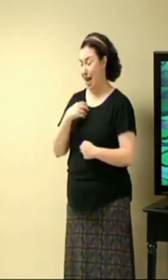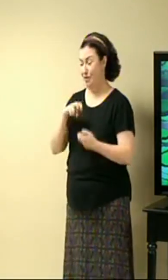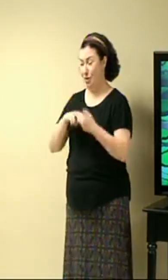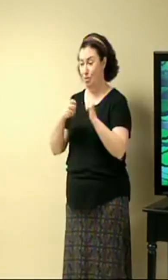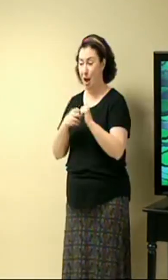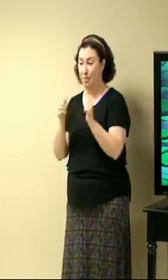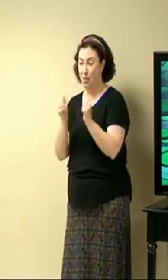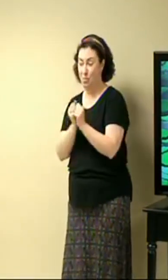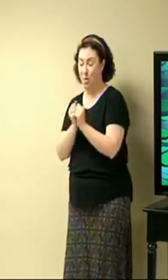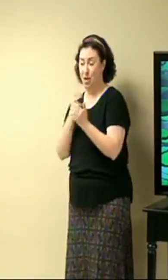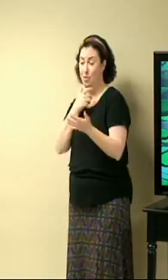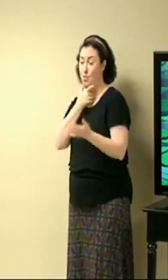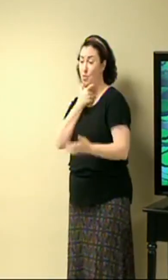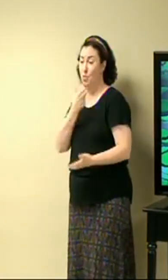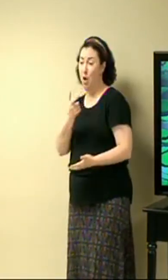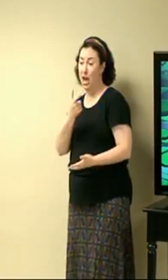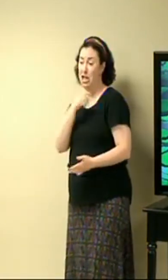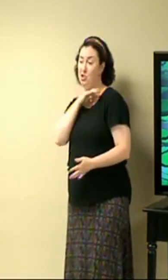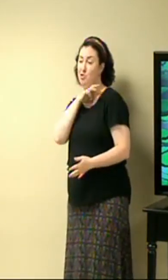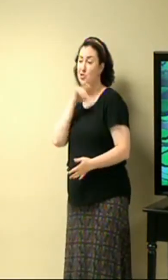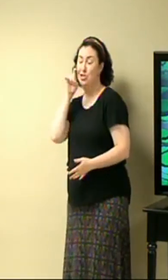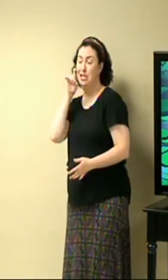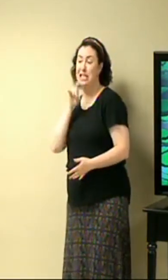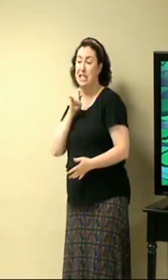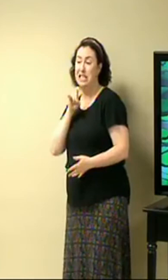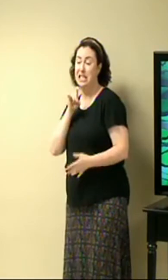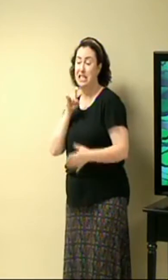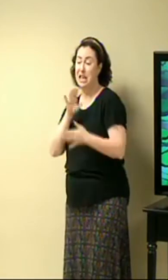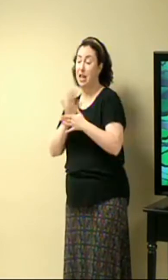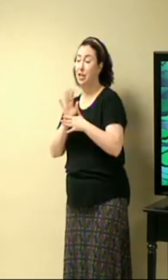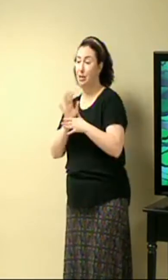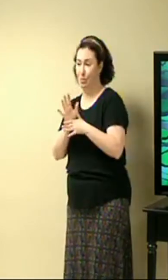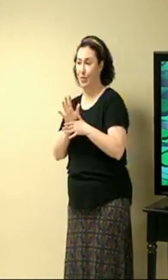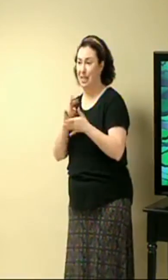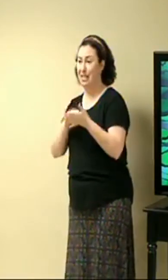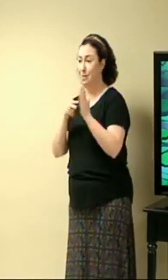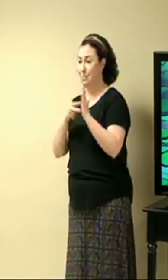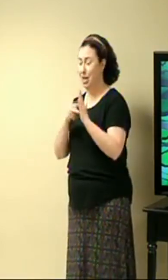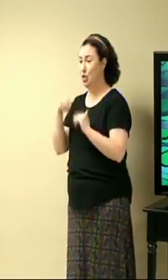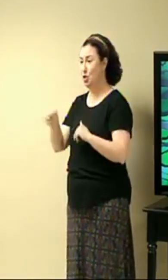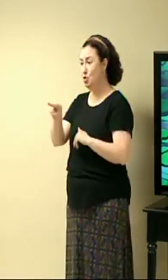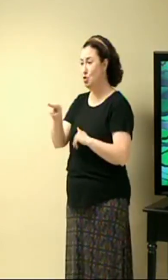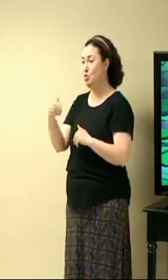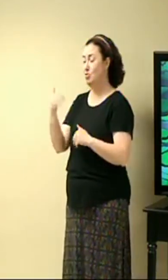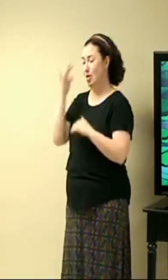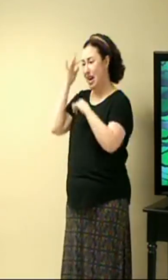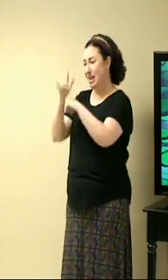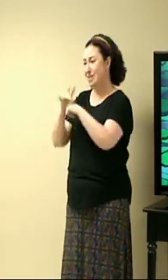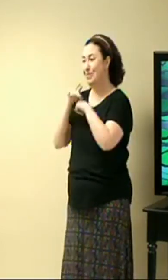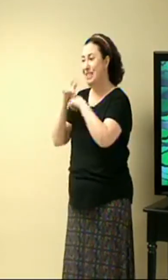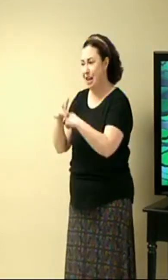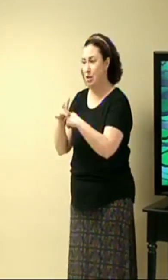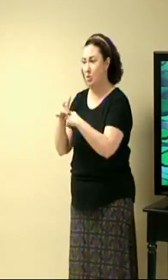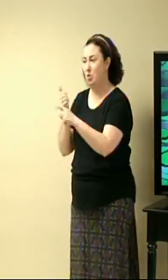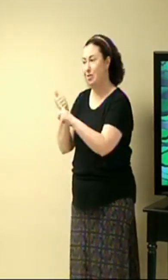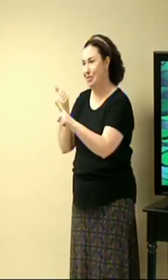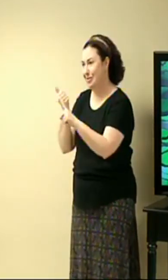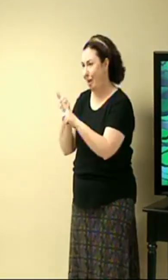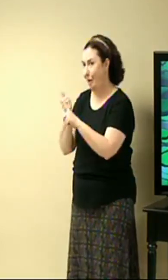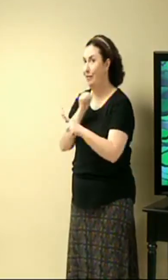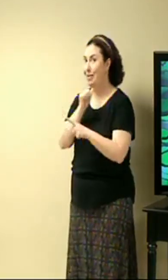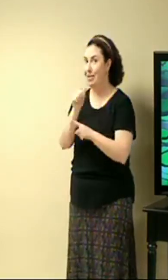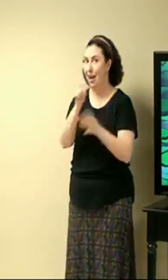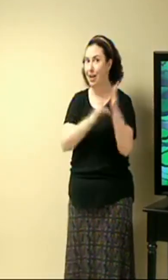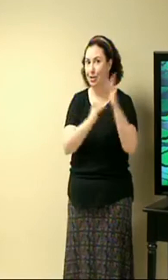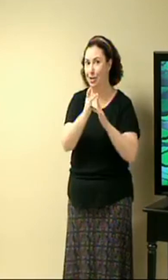worship issue, where you are more enthralled with pornography than the goodness and the grace of Jesus Christ. If you have a marriage